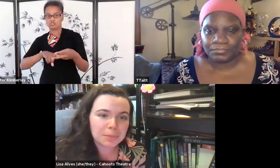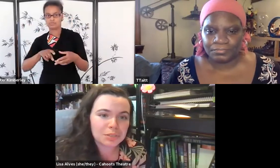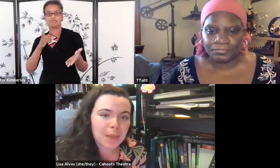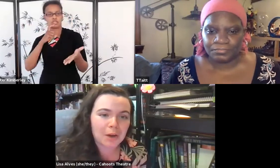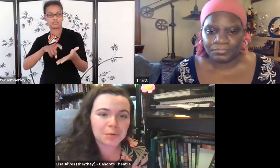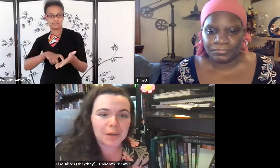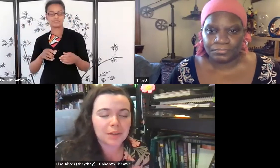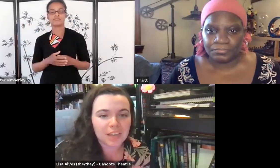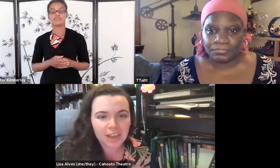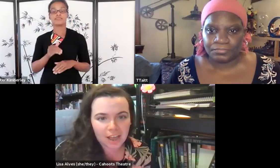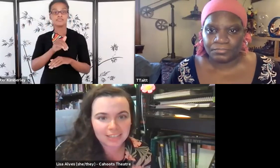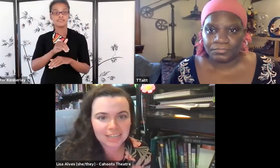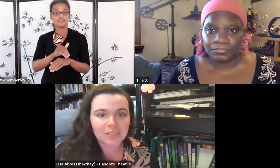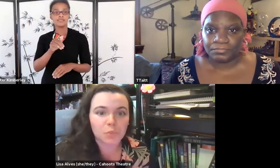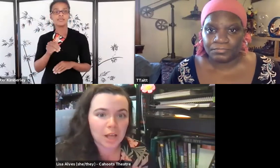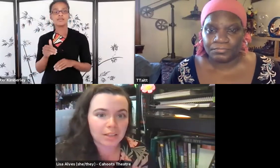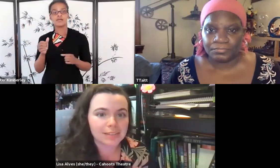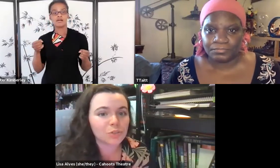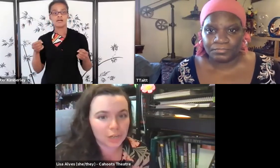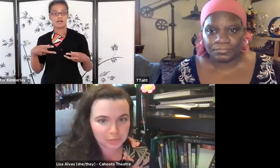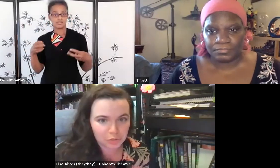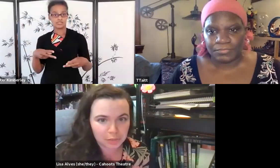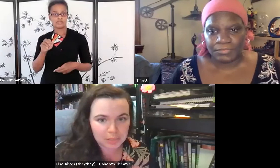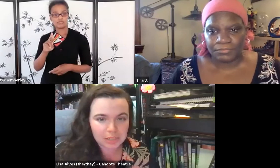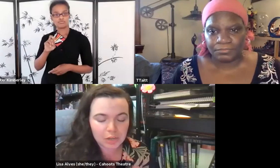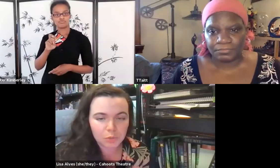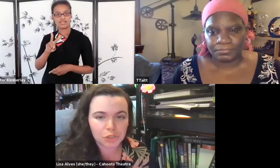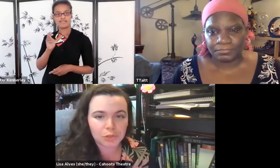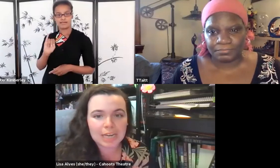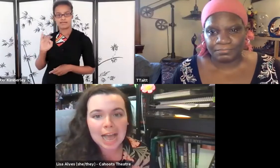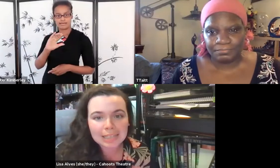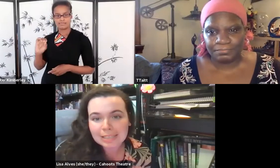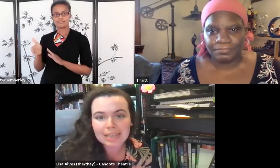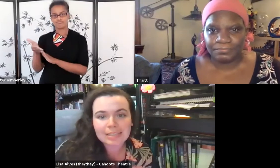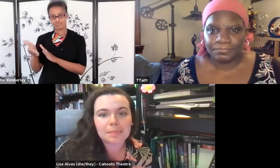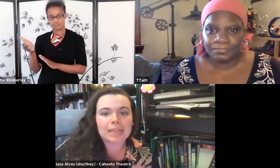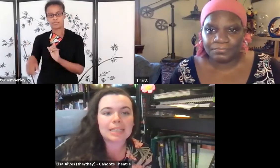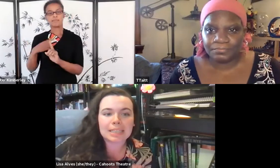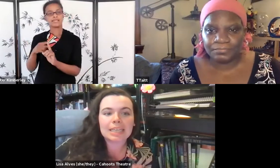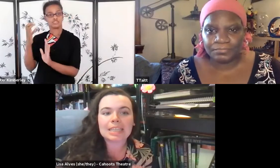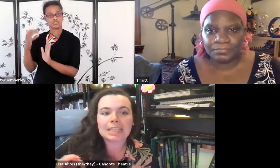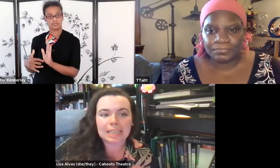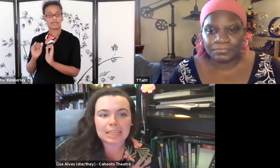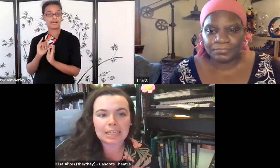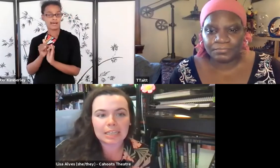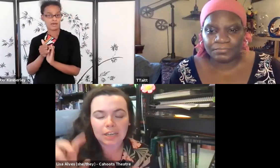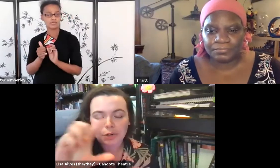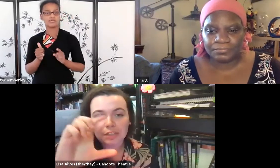captions powered by Rev AI, as well as a transcript, which you can access by clicking the link or the